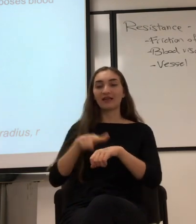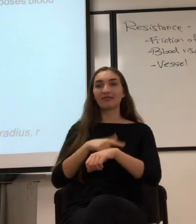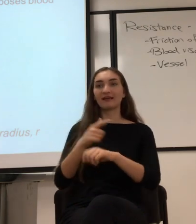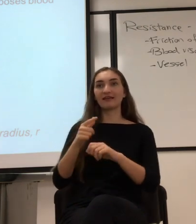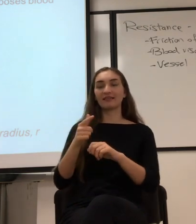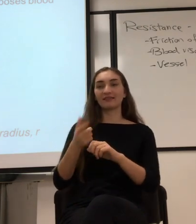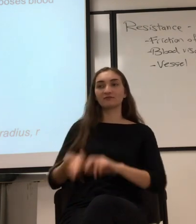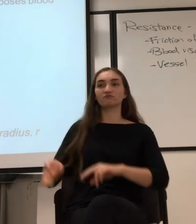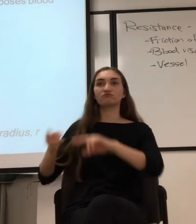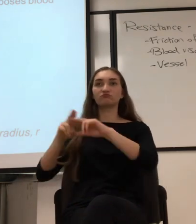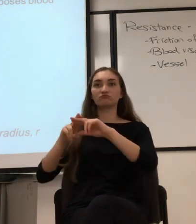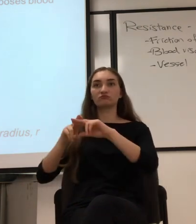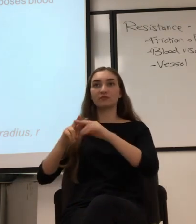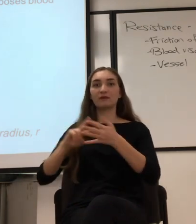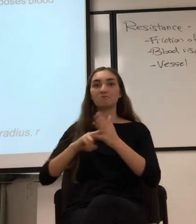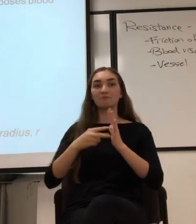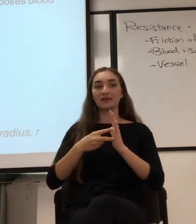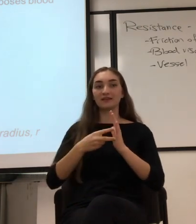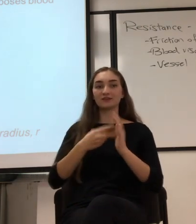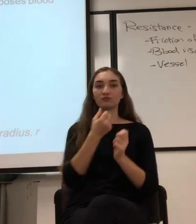increase resistance.